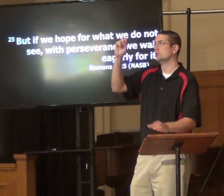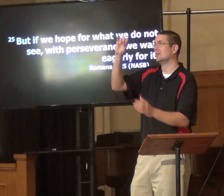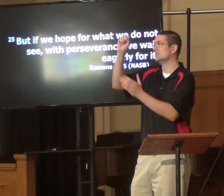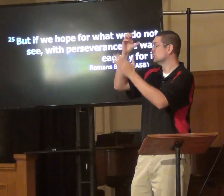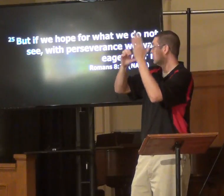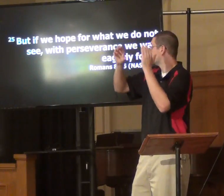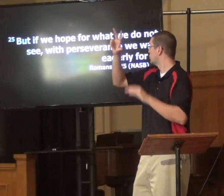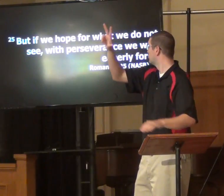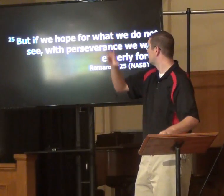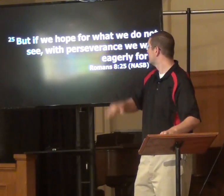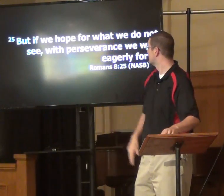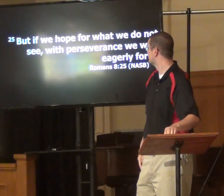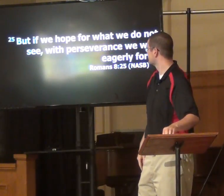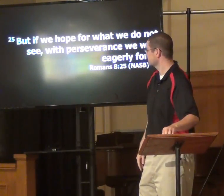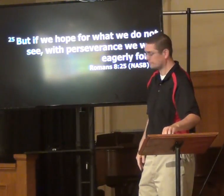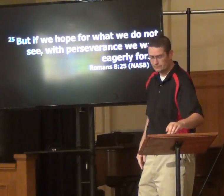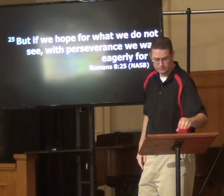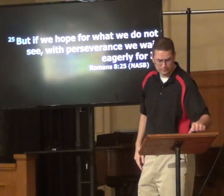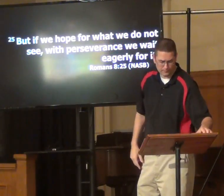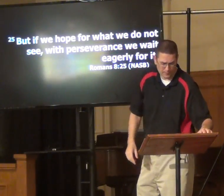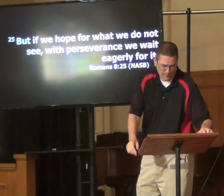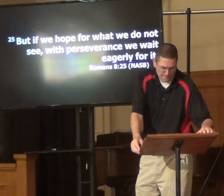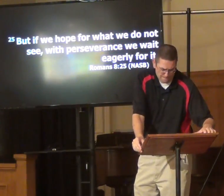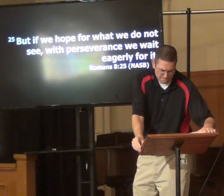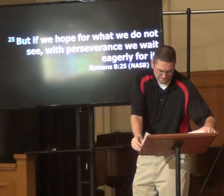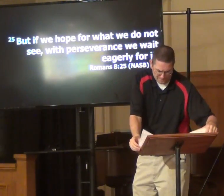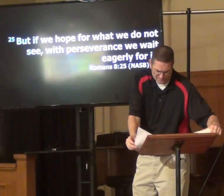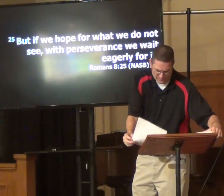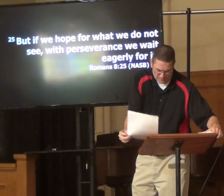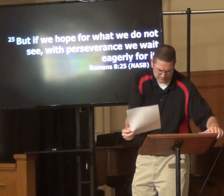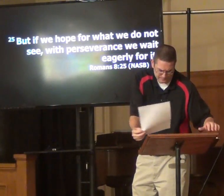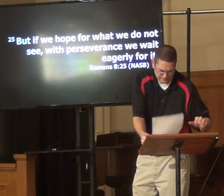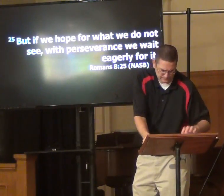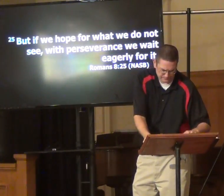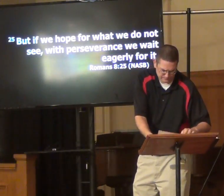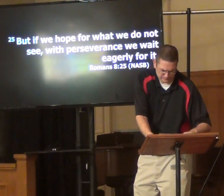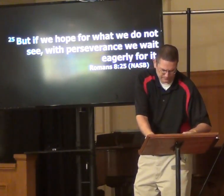later. Genesis chapter 3, we're going to go there now.